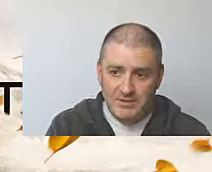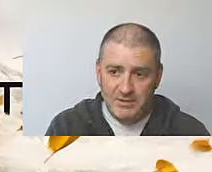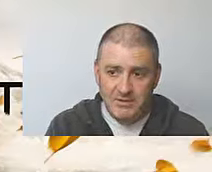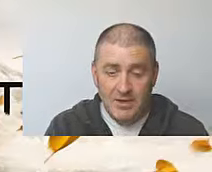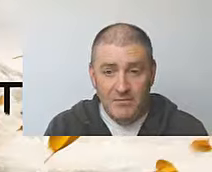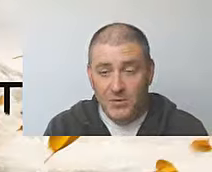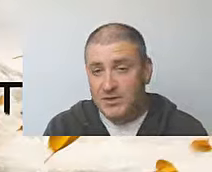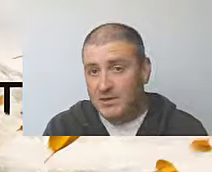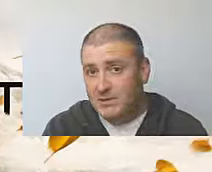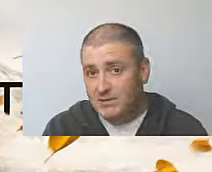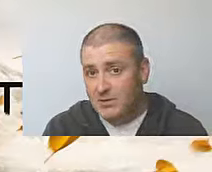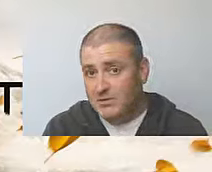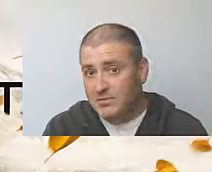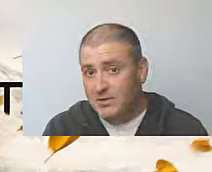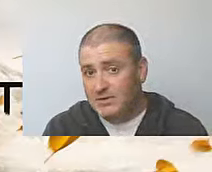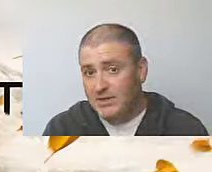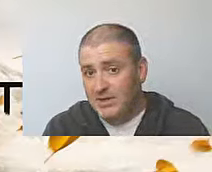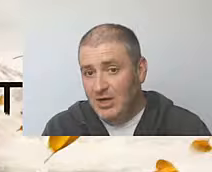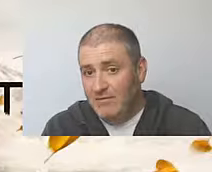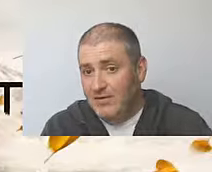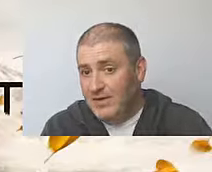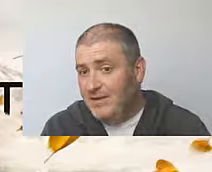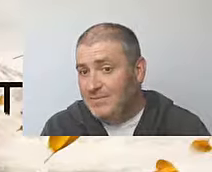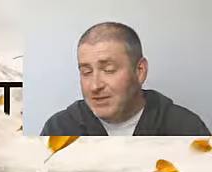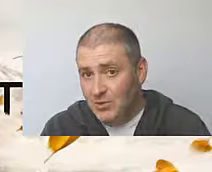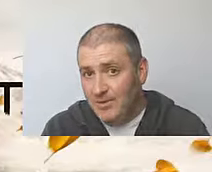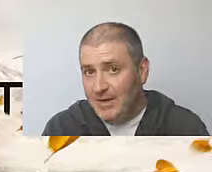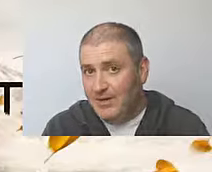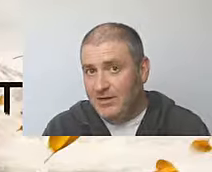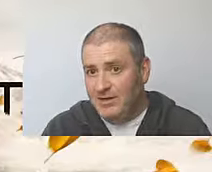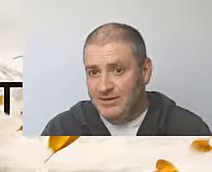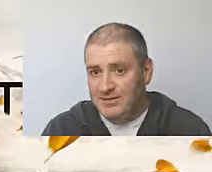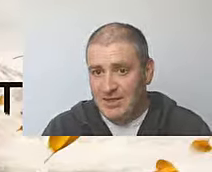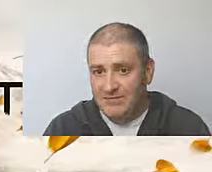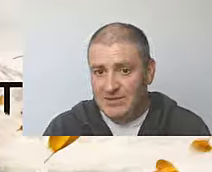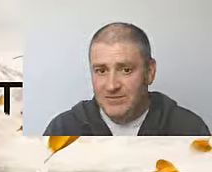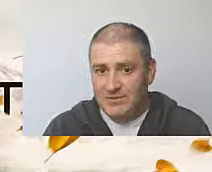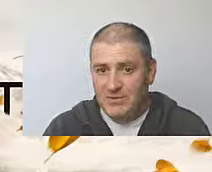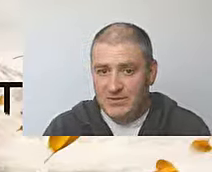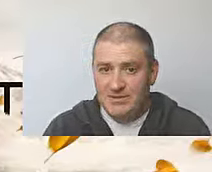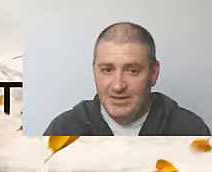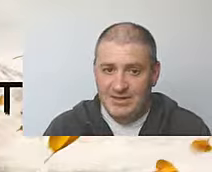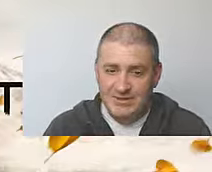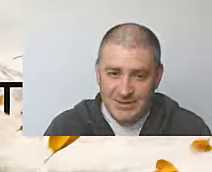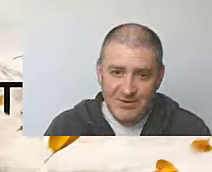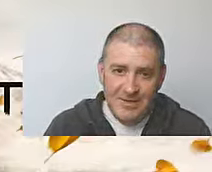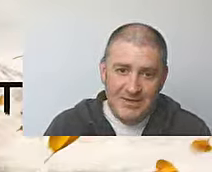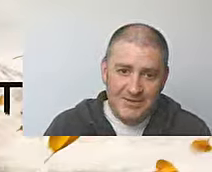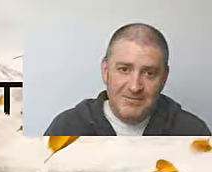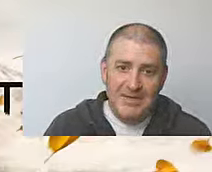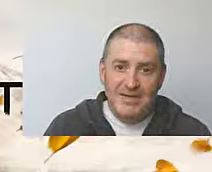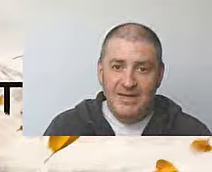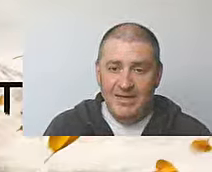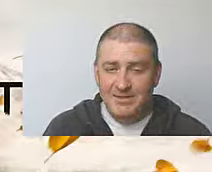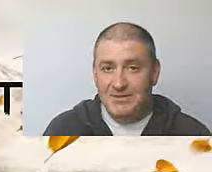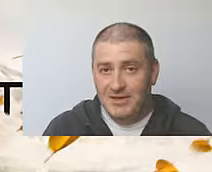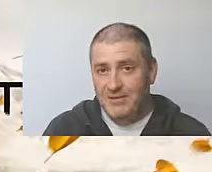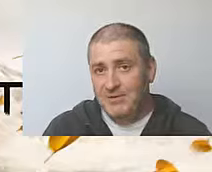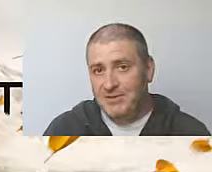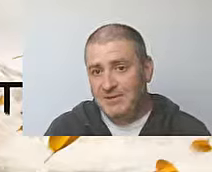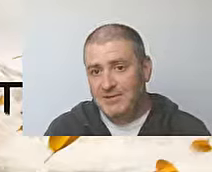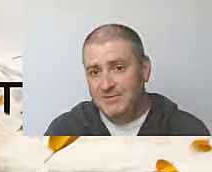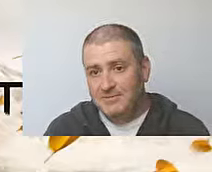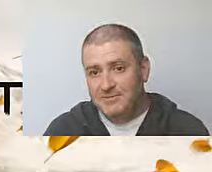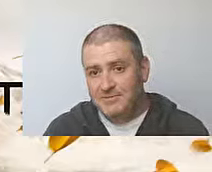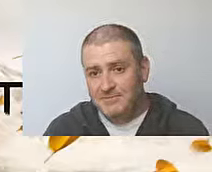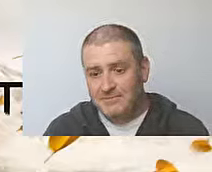speed to even one-handed controls, which for a game that's all about its innovative twin stick steering mechanism is a pretty